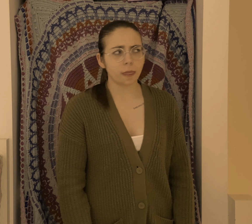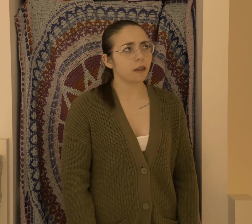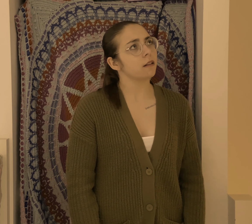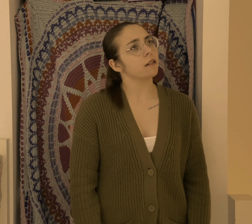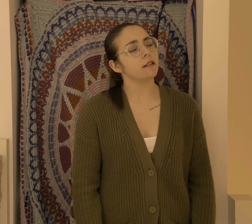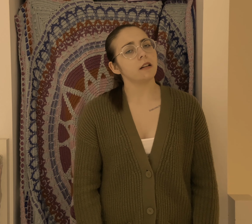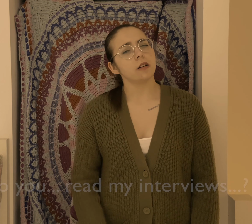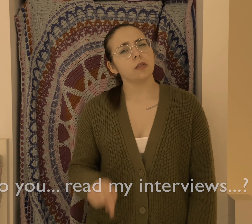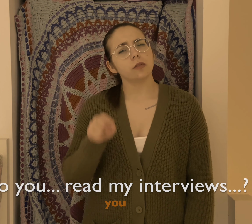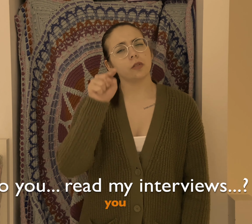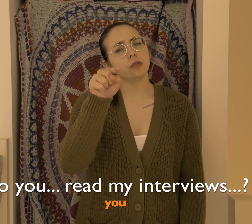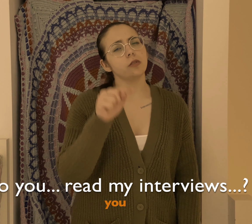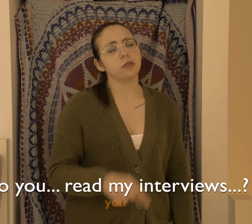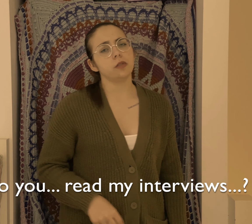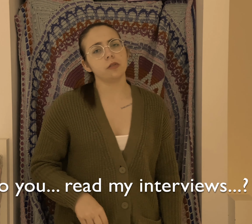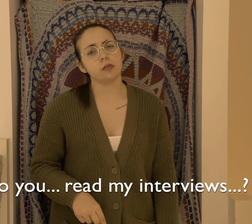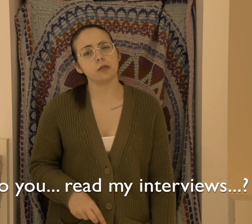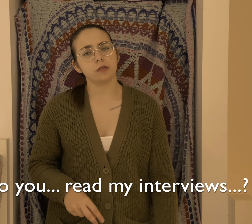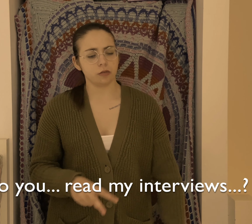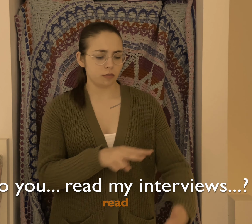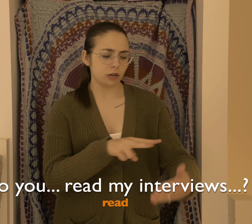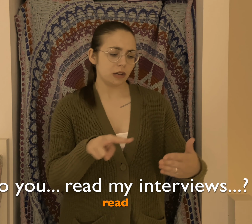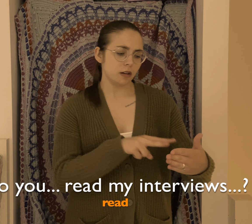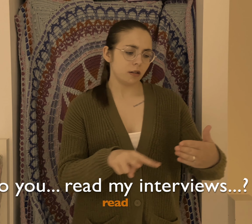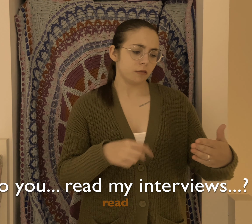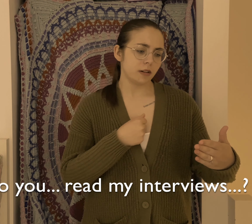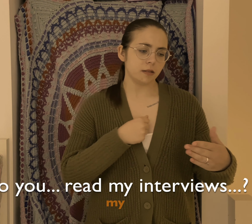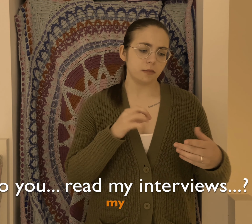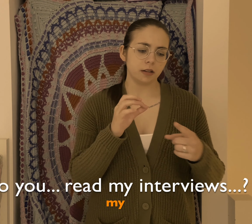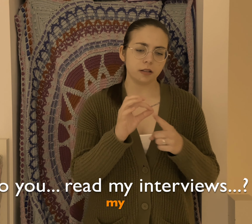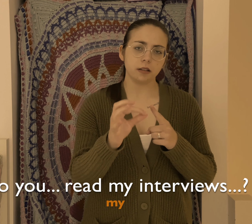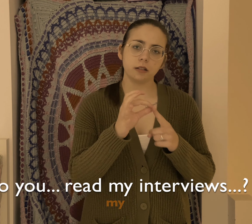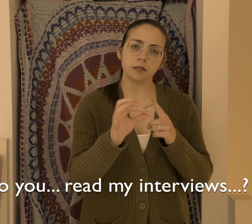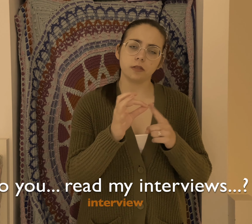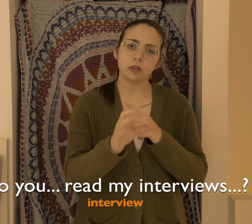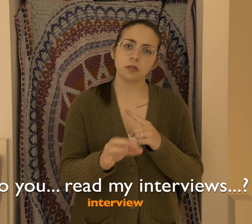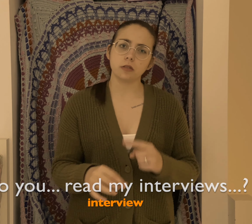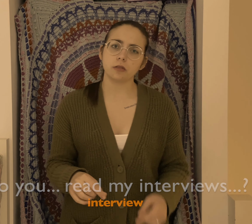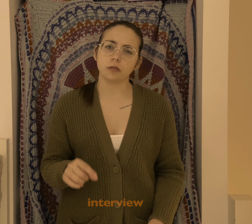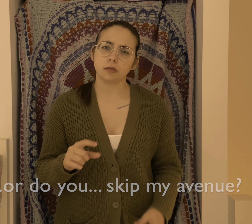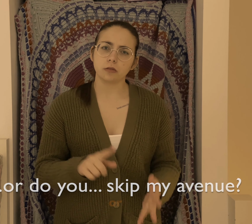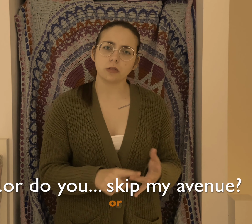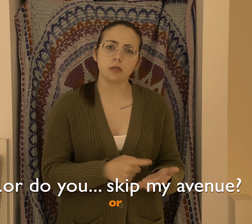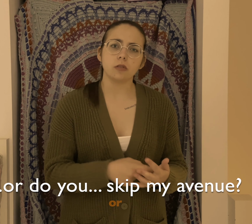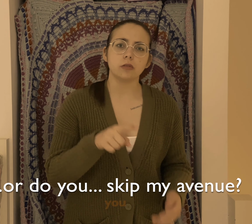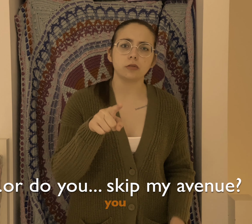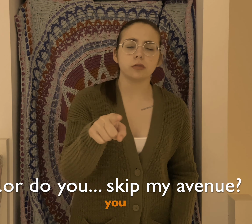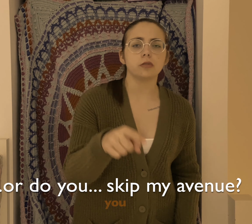Do you read my interviews Or do